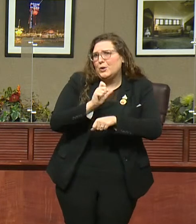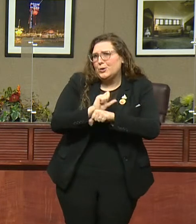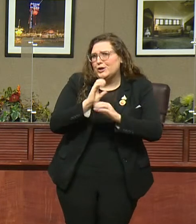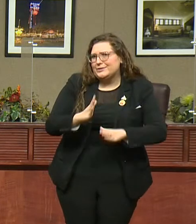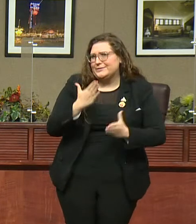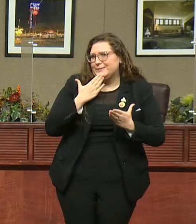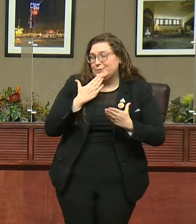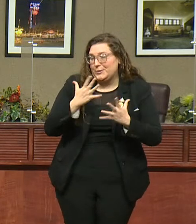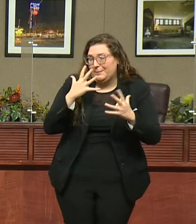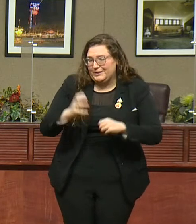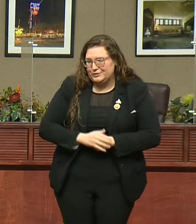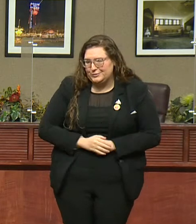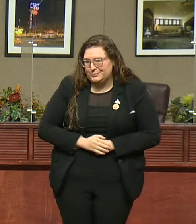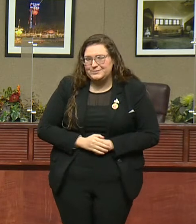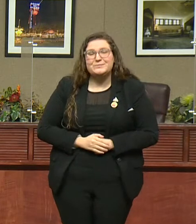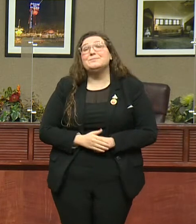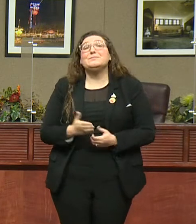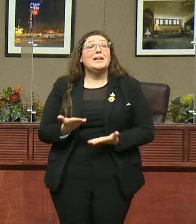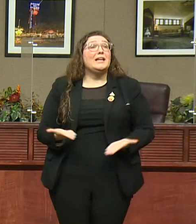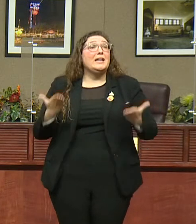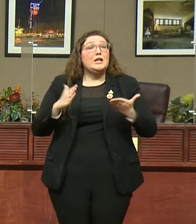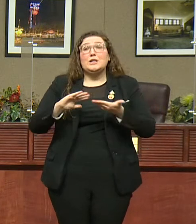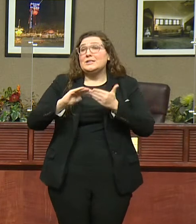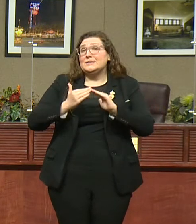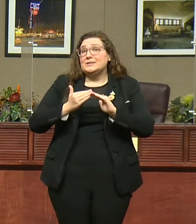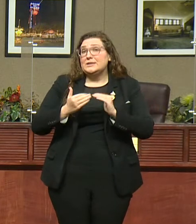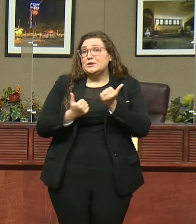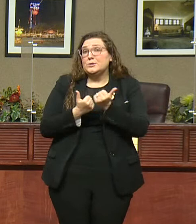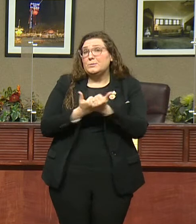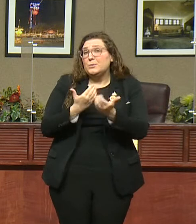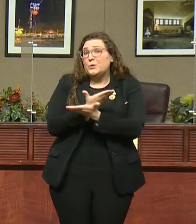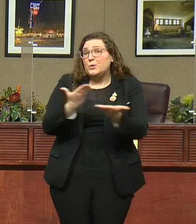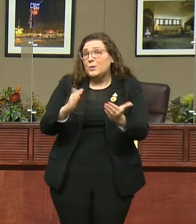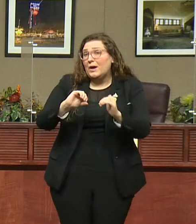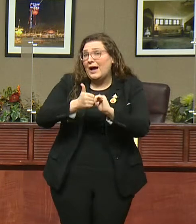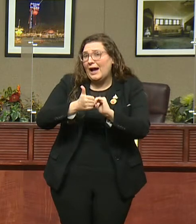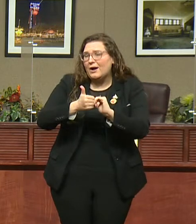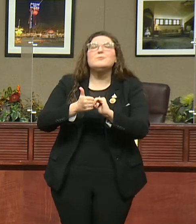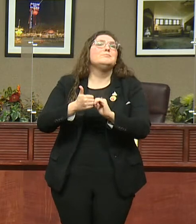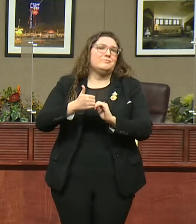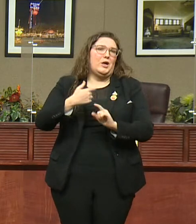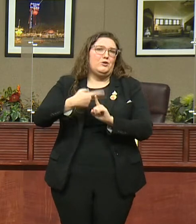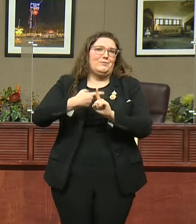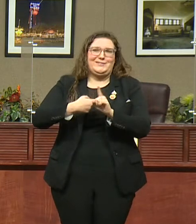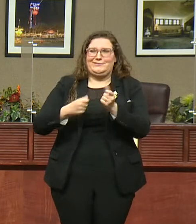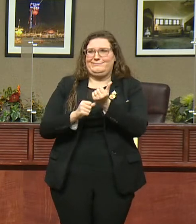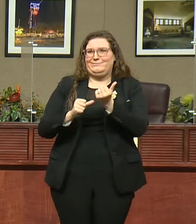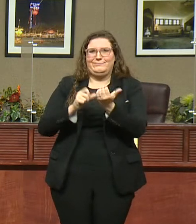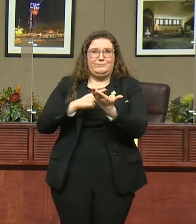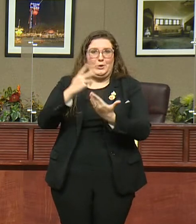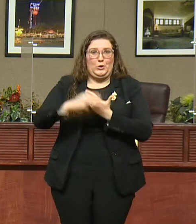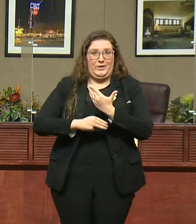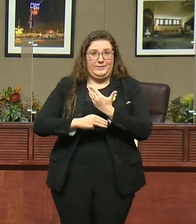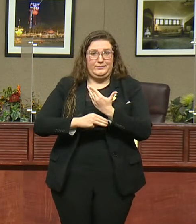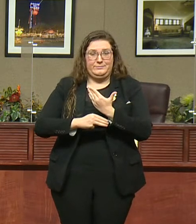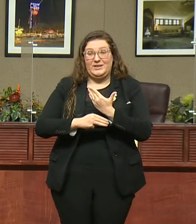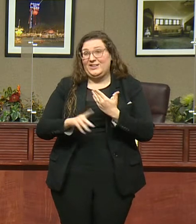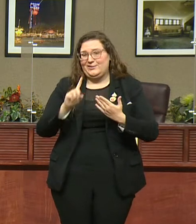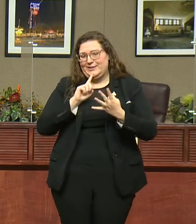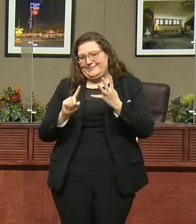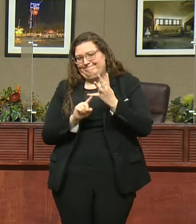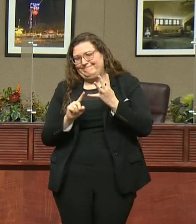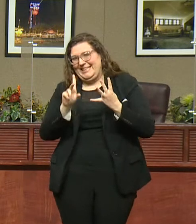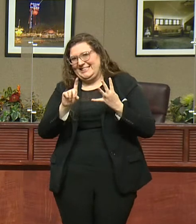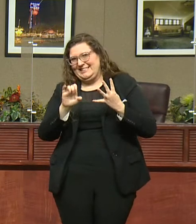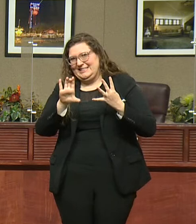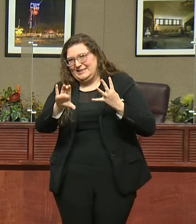city continues to support our residents is through rental assistance program. As of the final December deadline related to